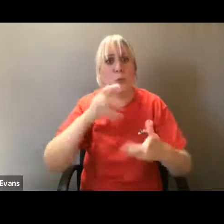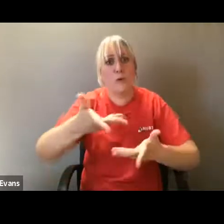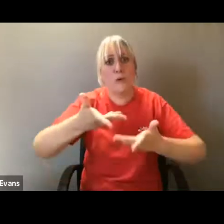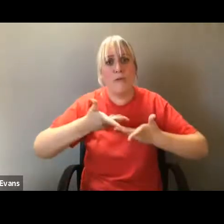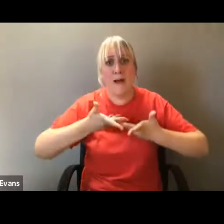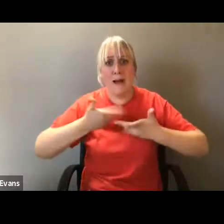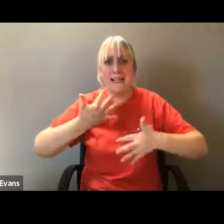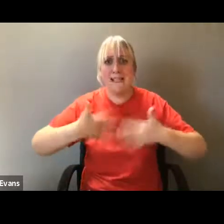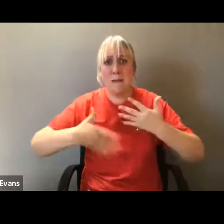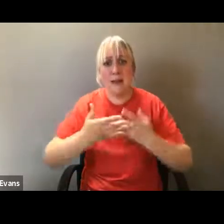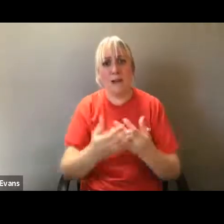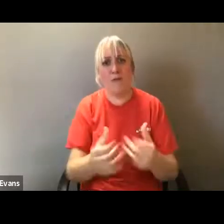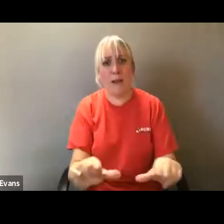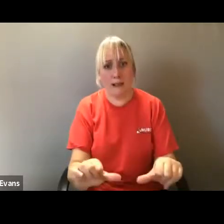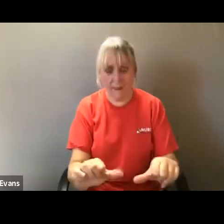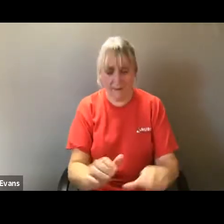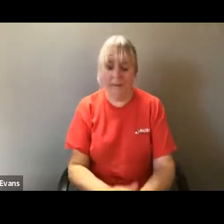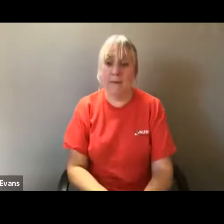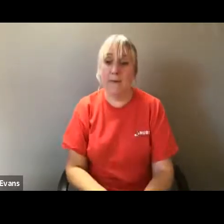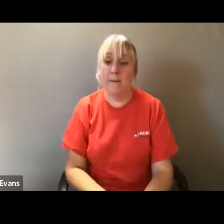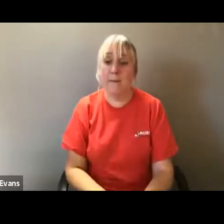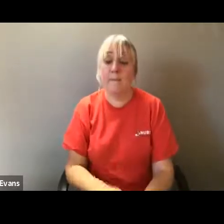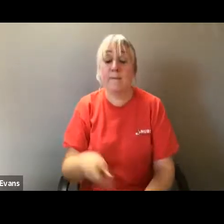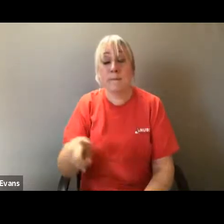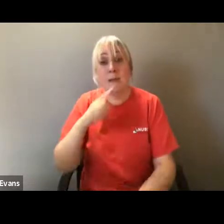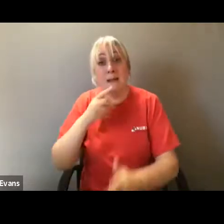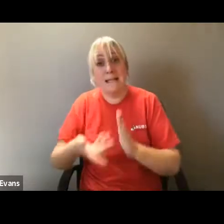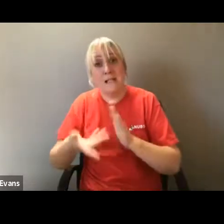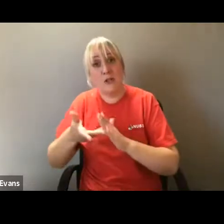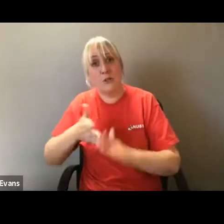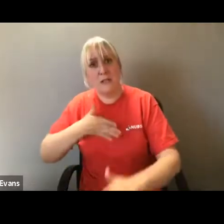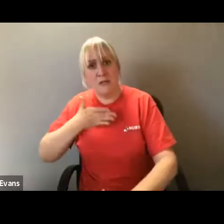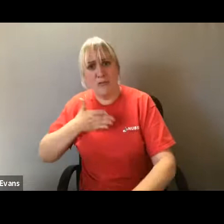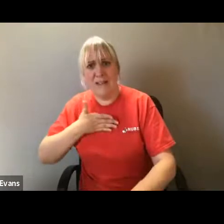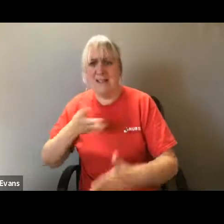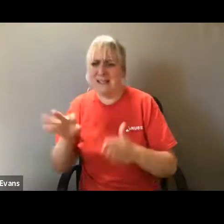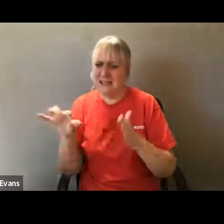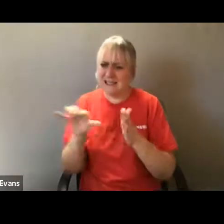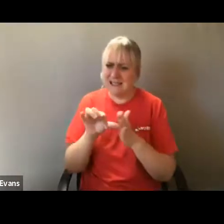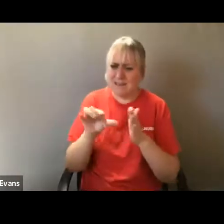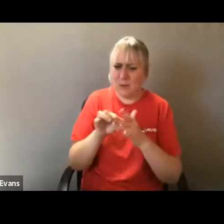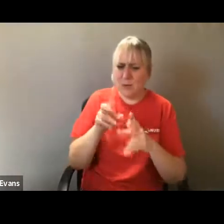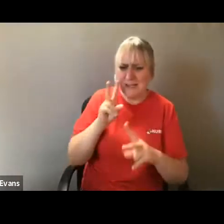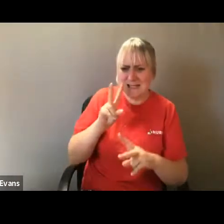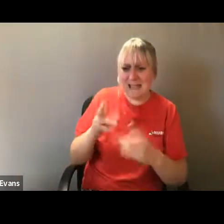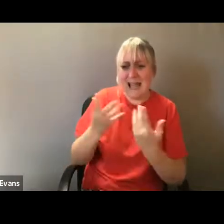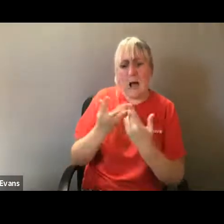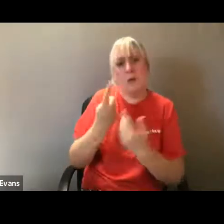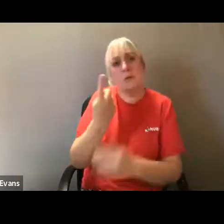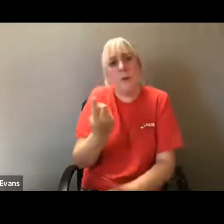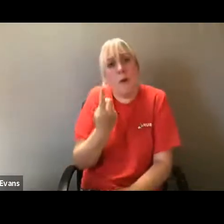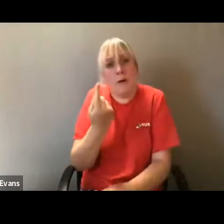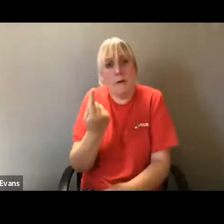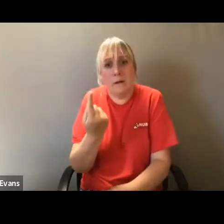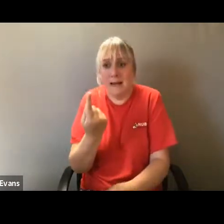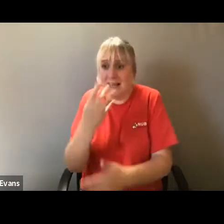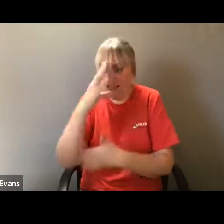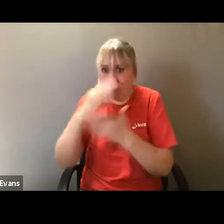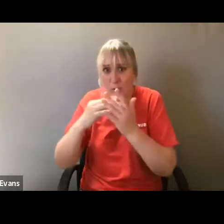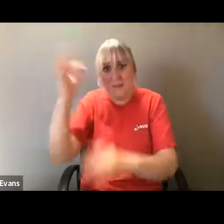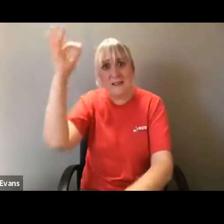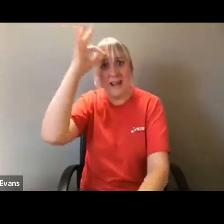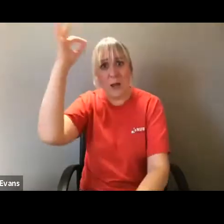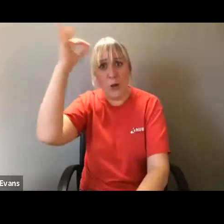So in addition to levels of distress, it can also be difficult to see how to include someone in a state of psychosis who's all but removed